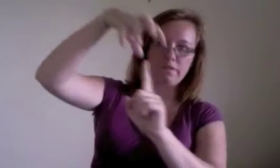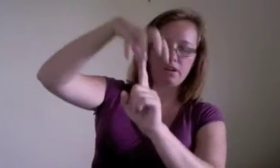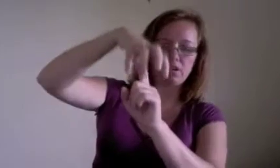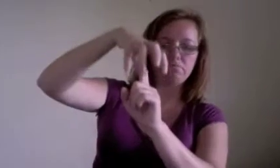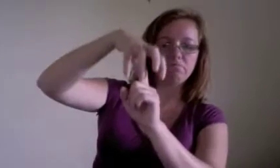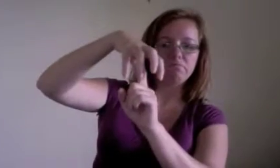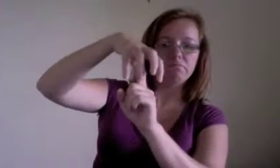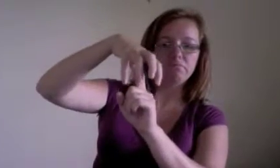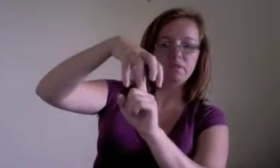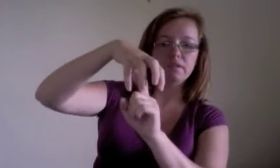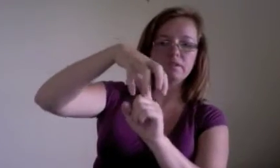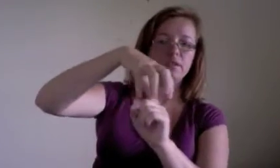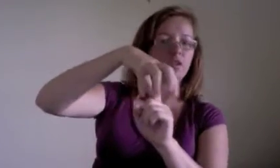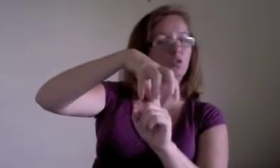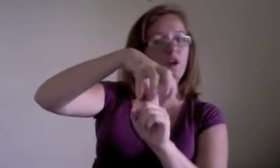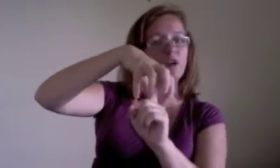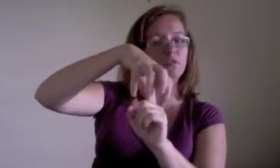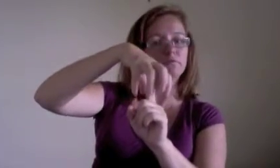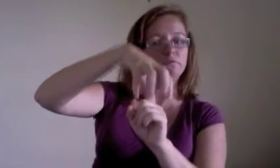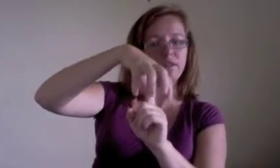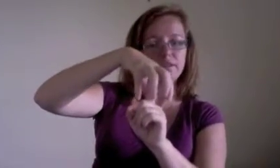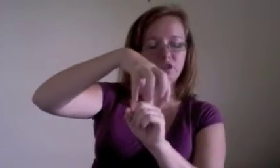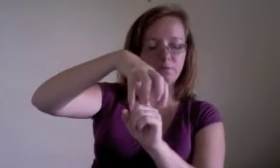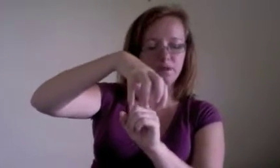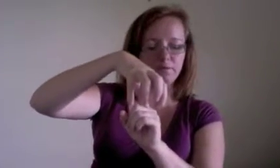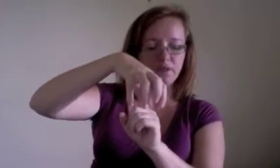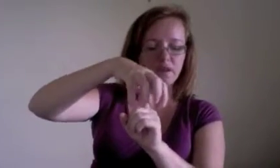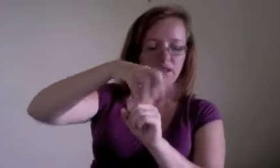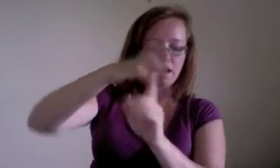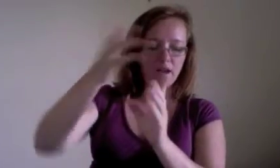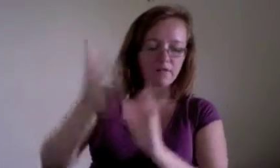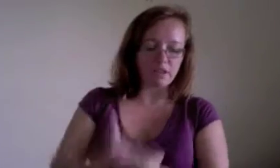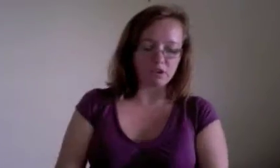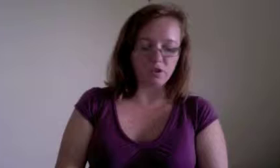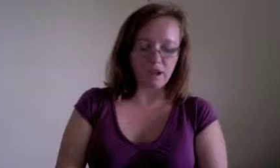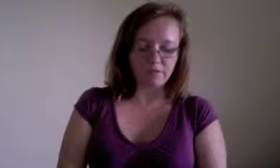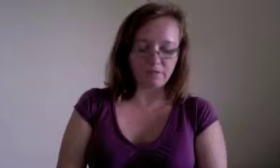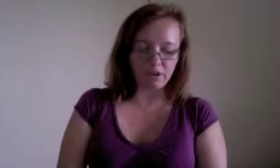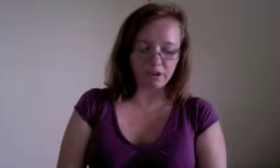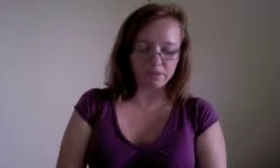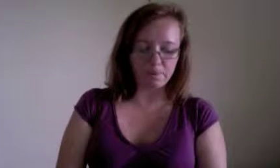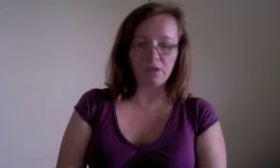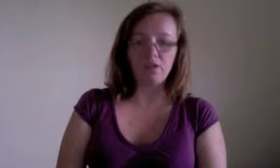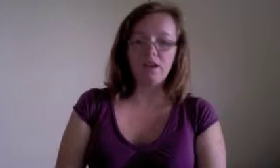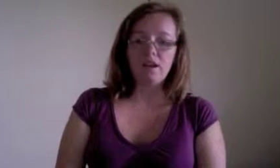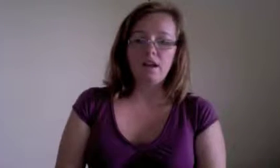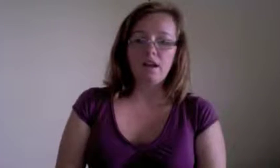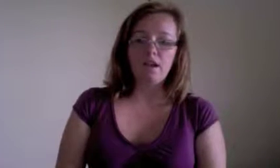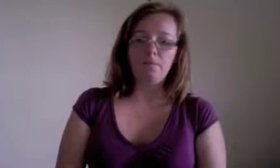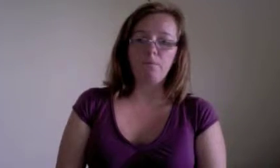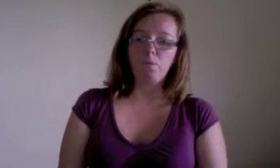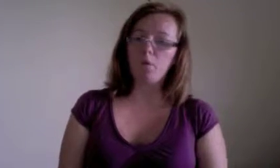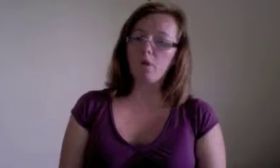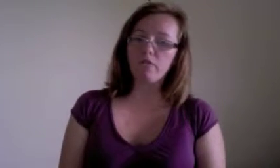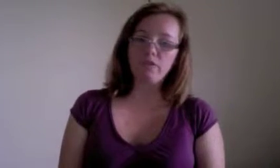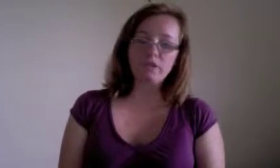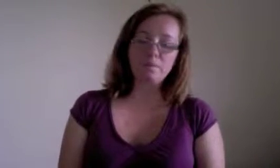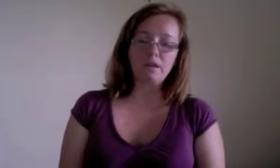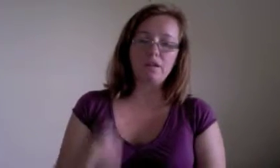finger. This is like a crown, the champion. Everything else you'd have to finger spell. We went over finger spelling a lot.